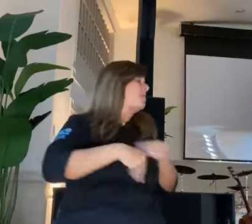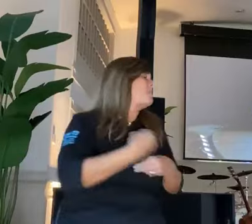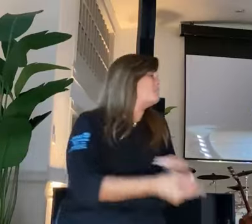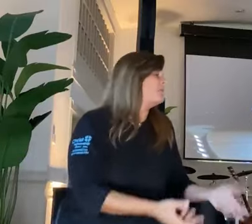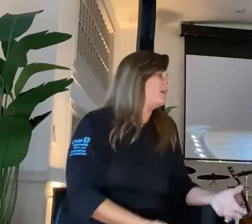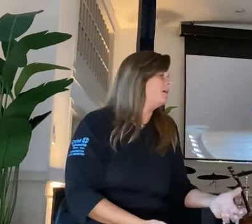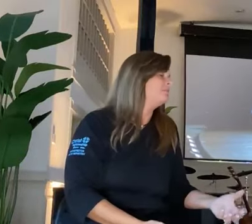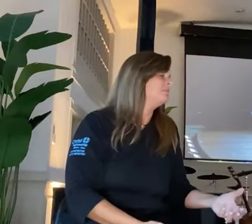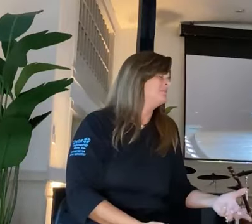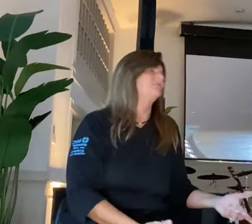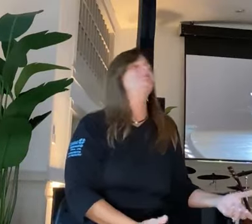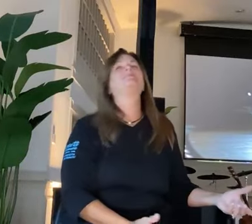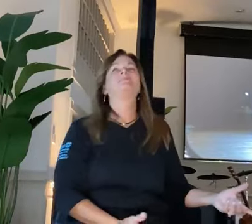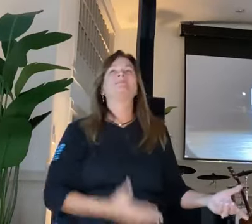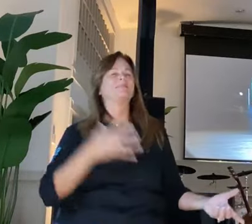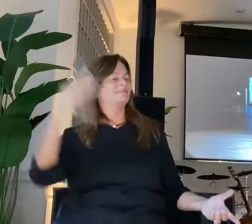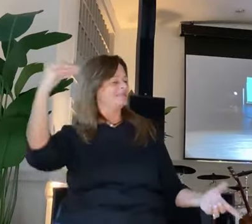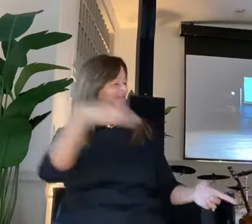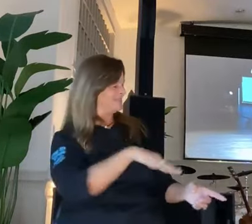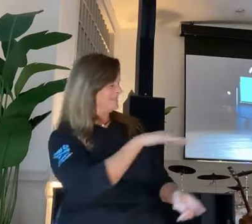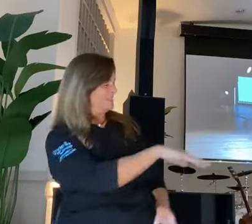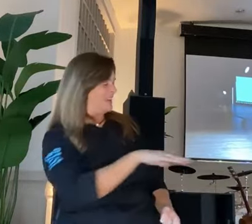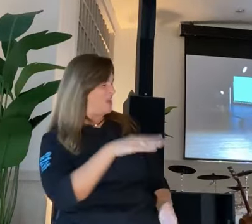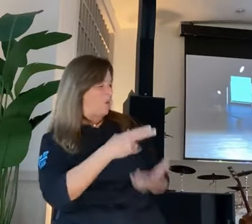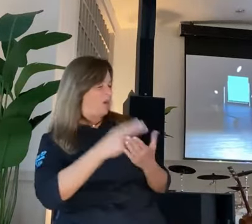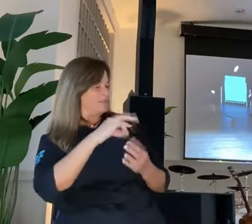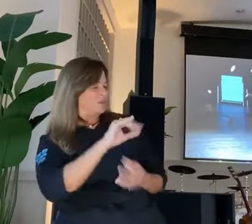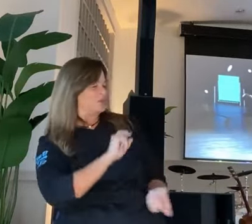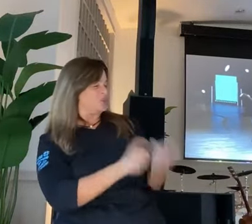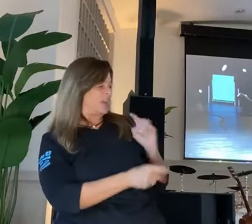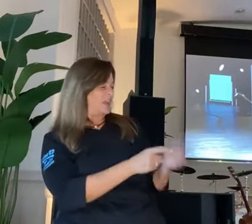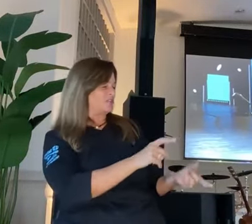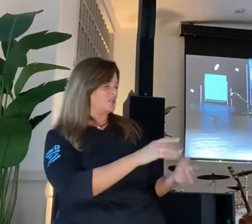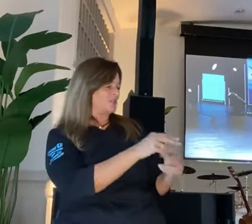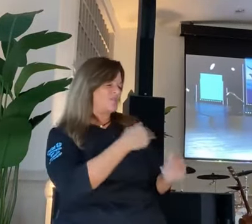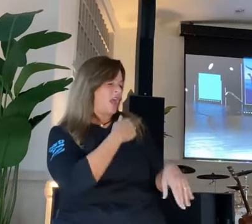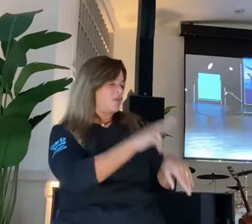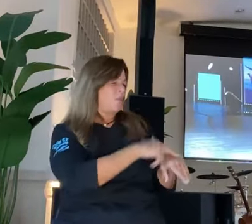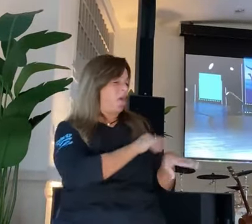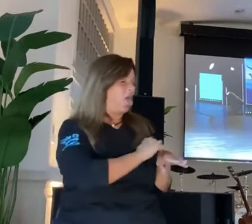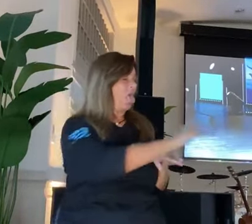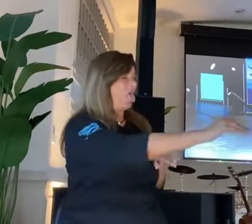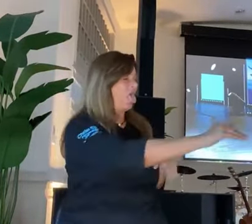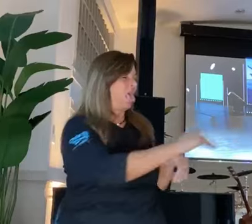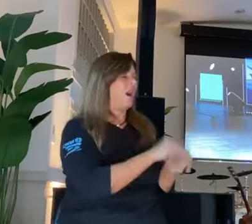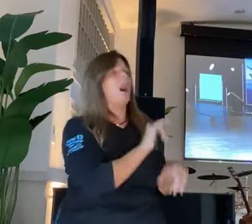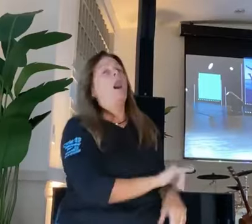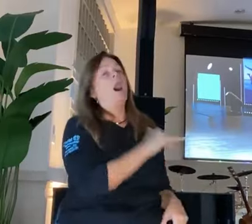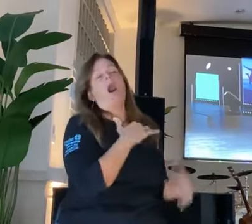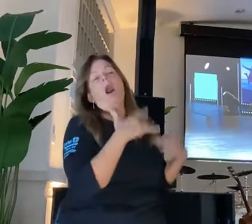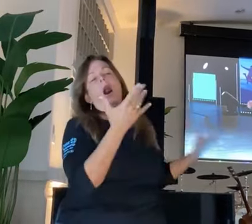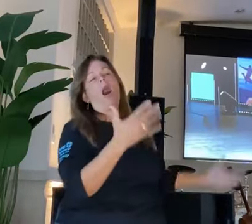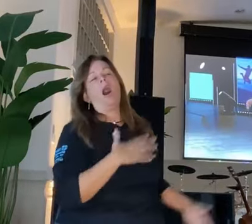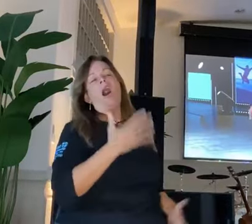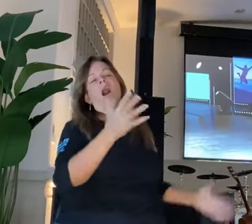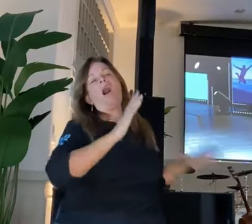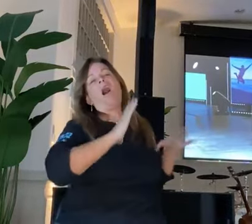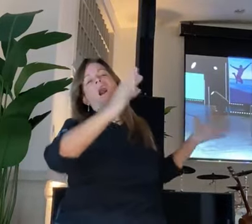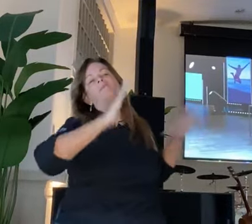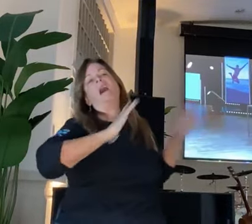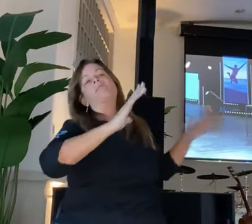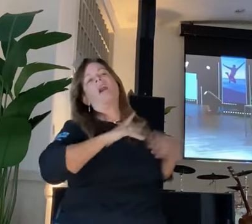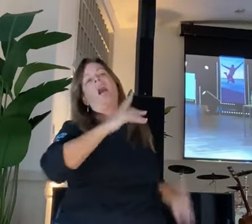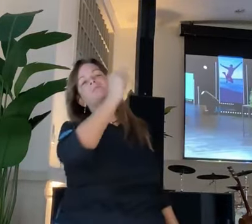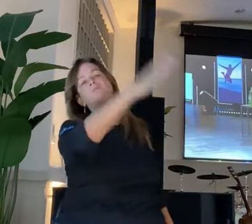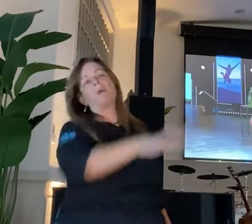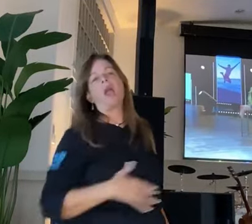how many of you know the Holy Spirit actually wants to change you? So you don't carry that on generation to generation, man. I'm just an Enneagram, right? That's who